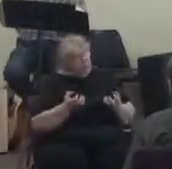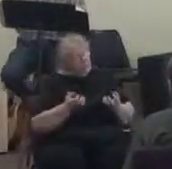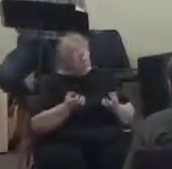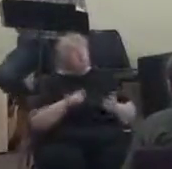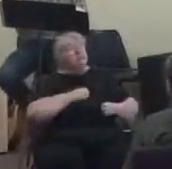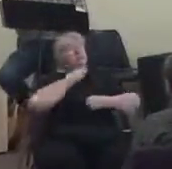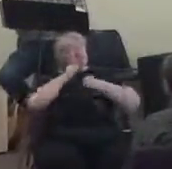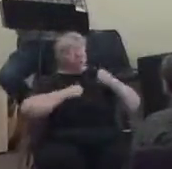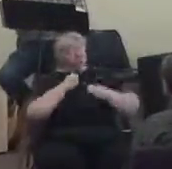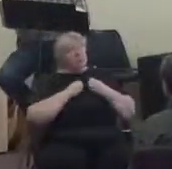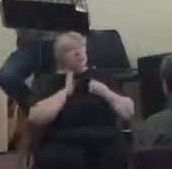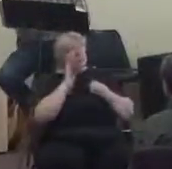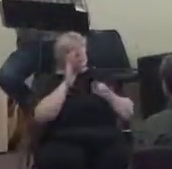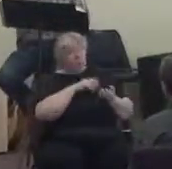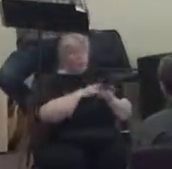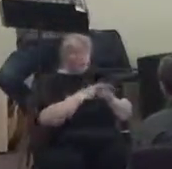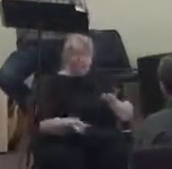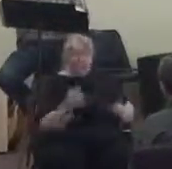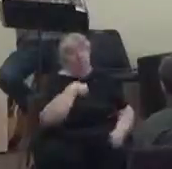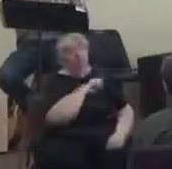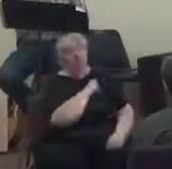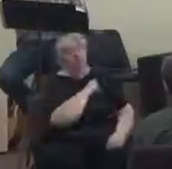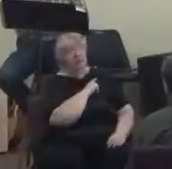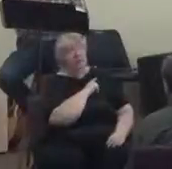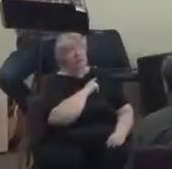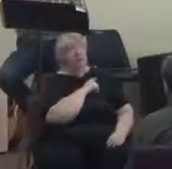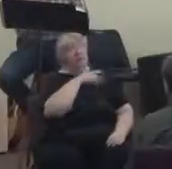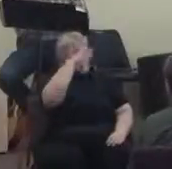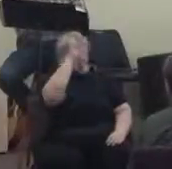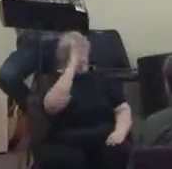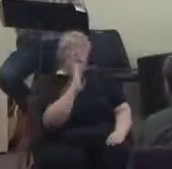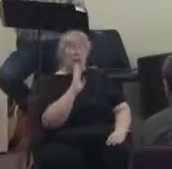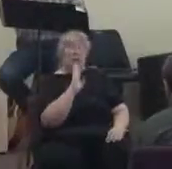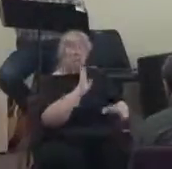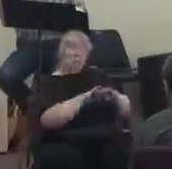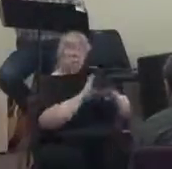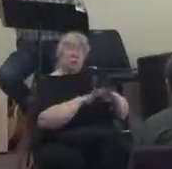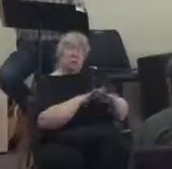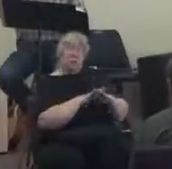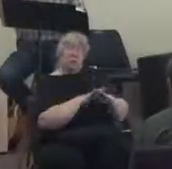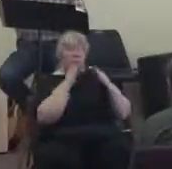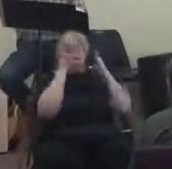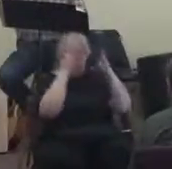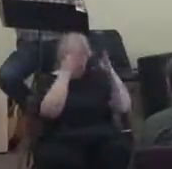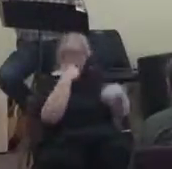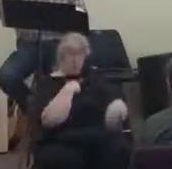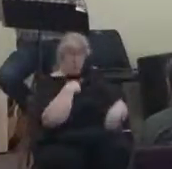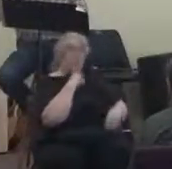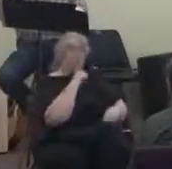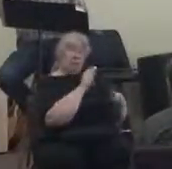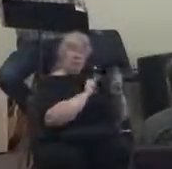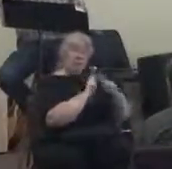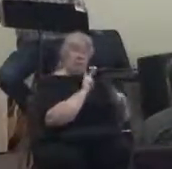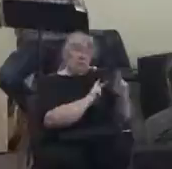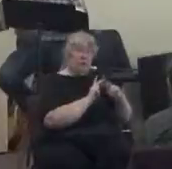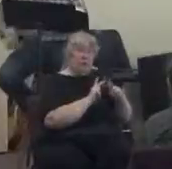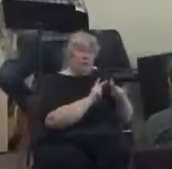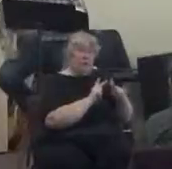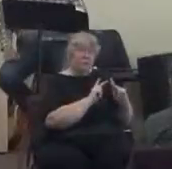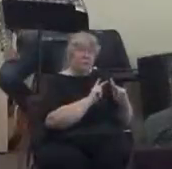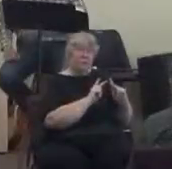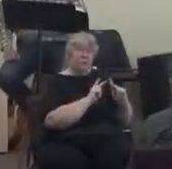us down. And we were warned to listen to God rather than man. Man will use his mind, will, and emotions to